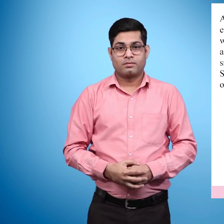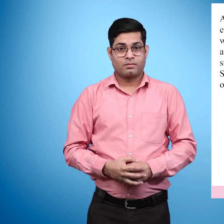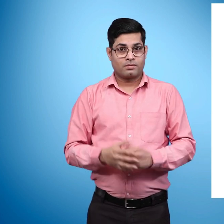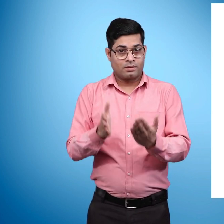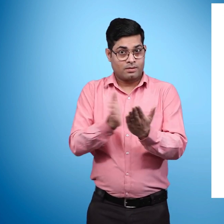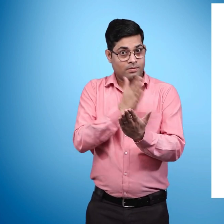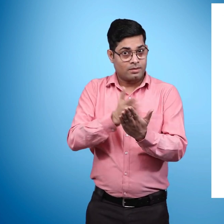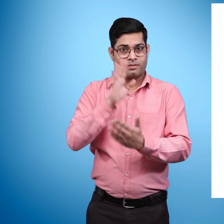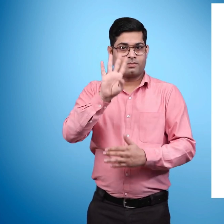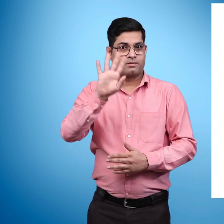Page number